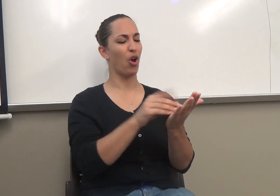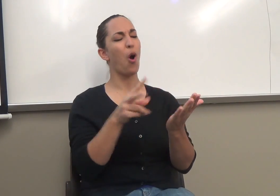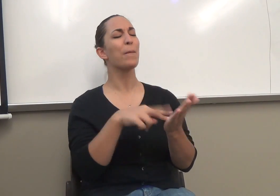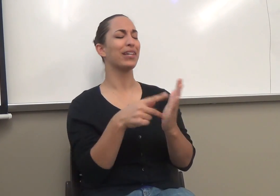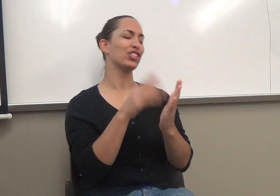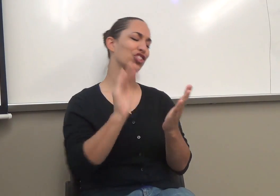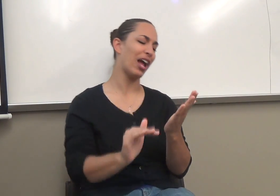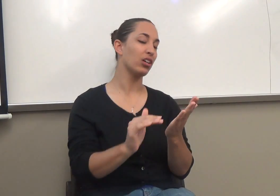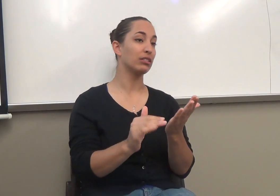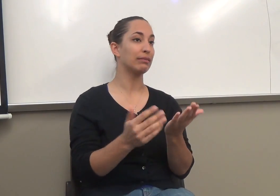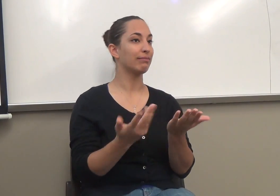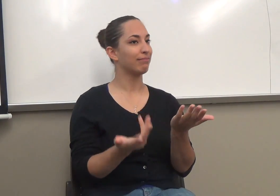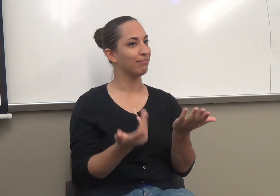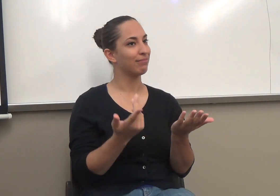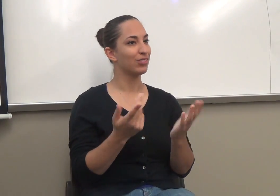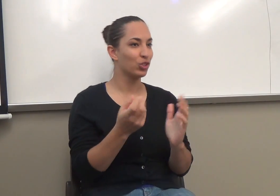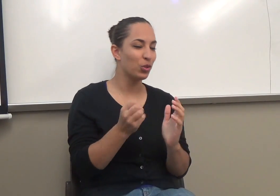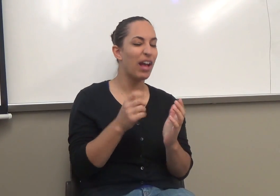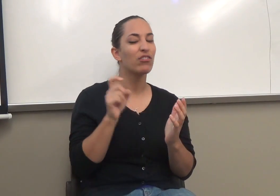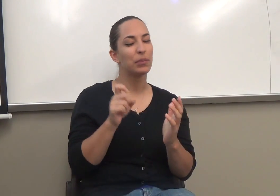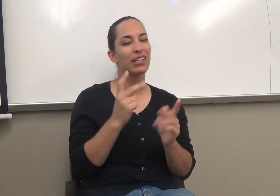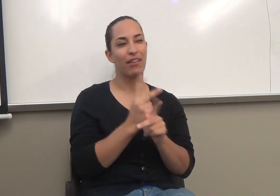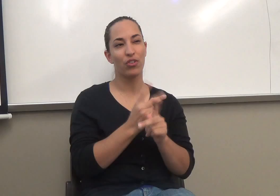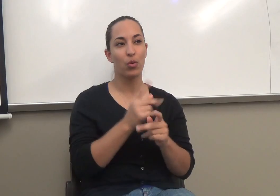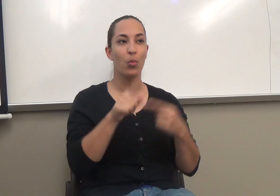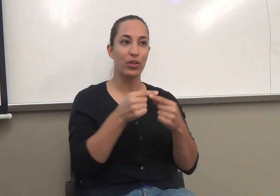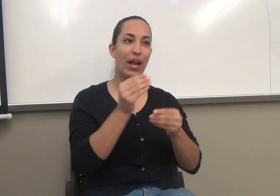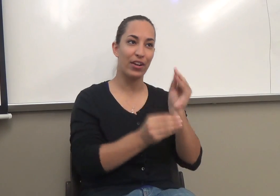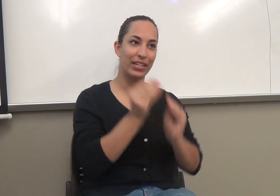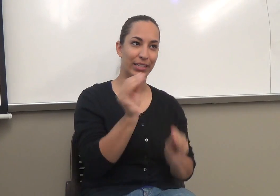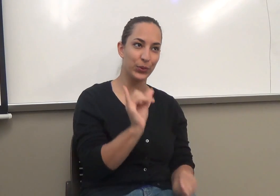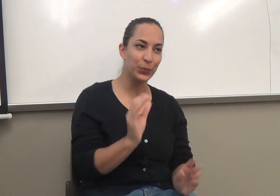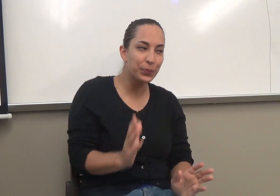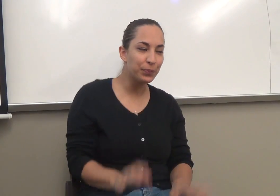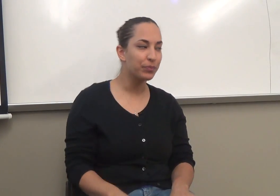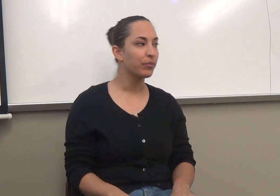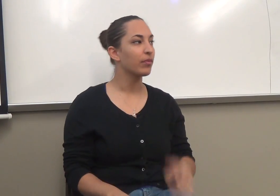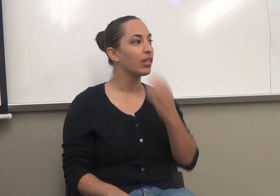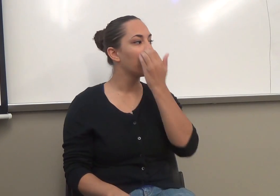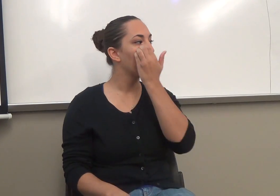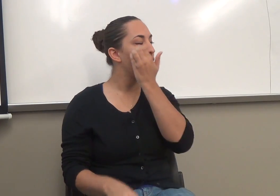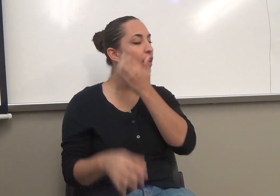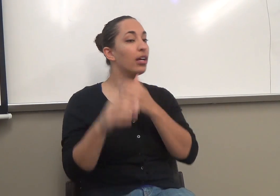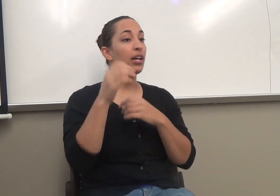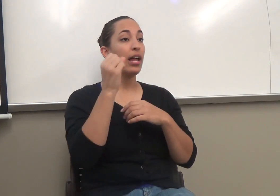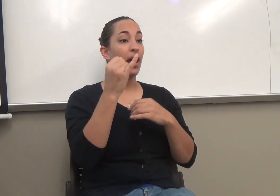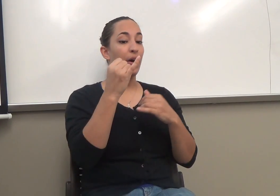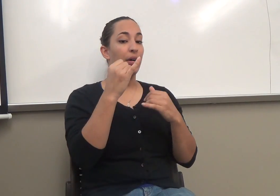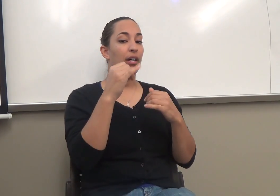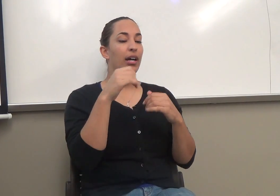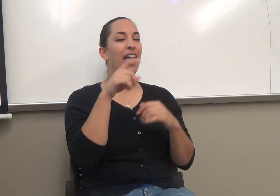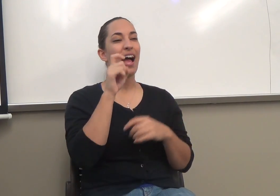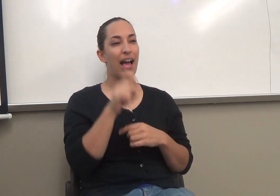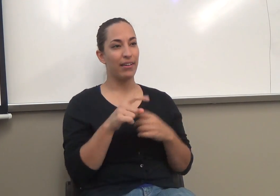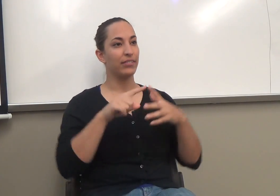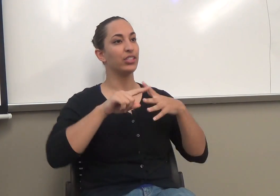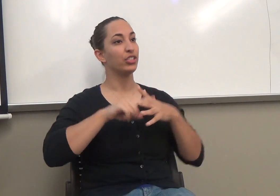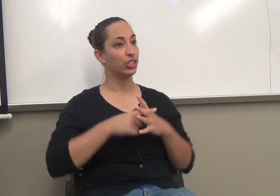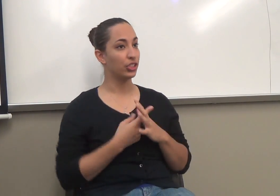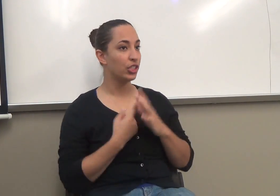So now you're getting the idea. You have to kind of start thinking in terms of, why does this keep